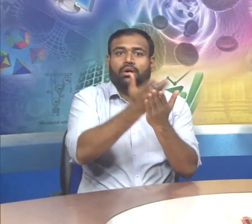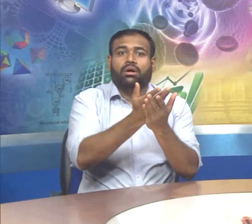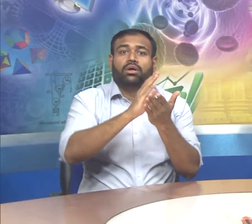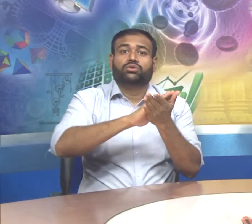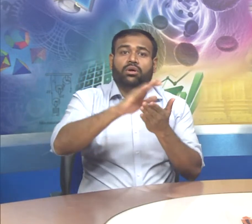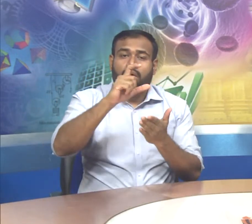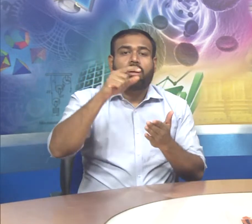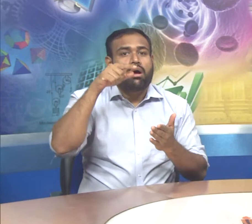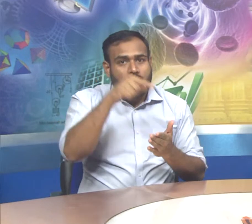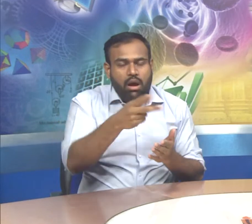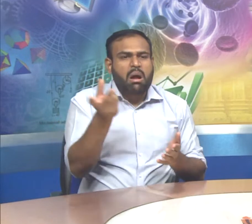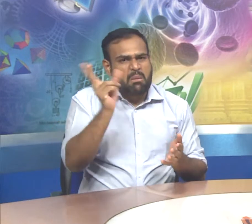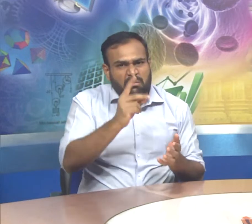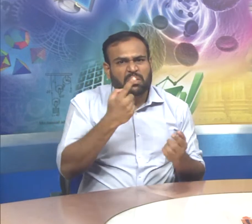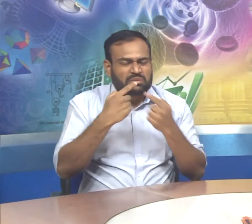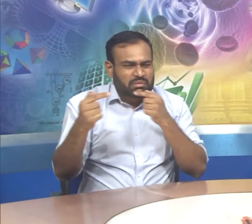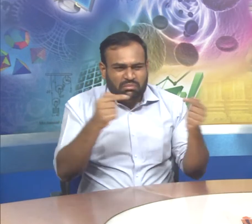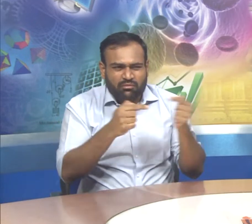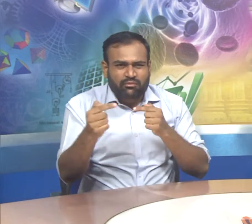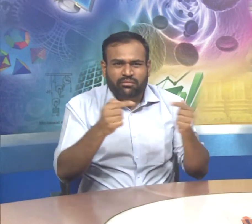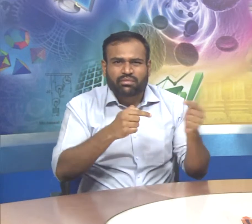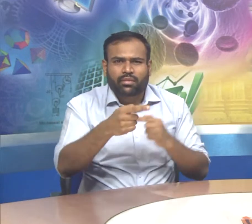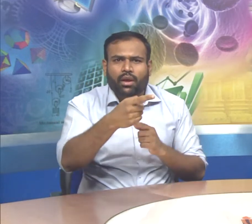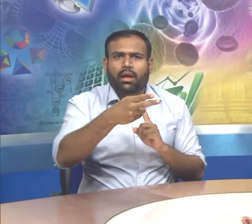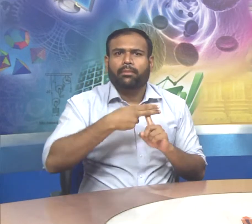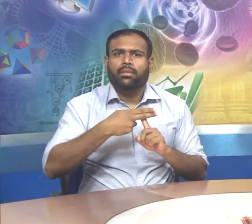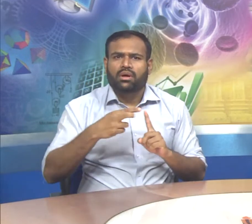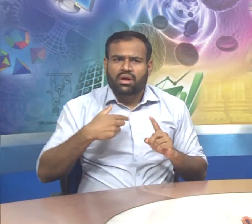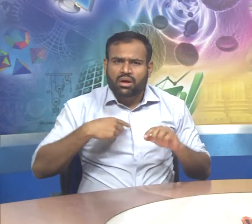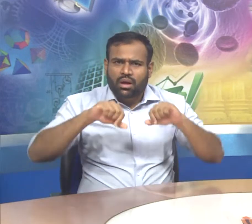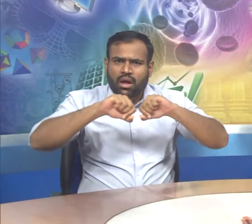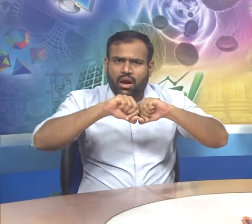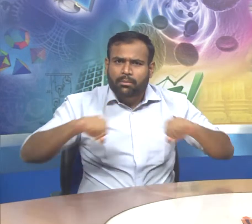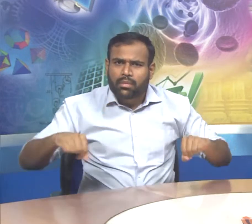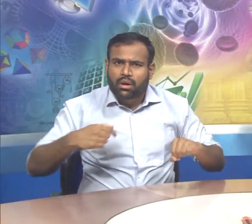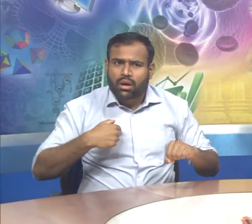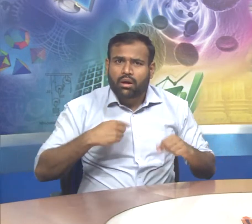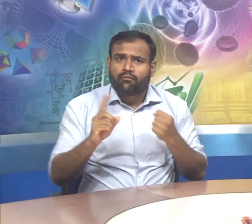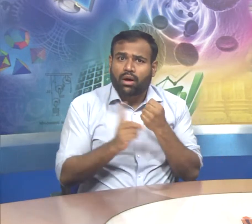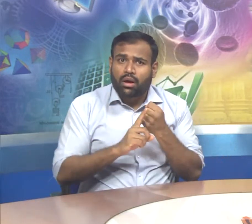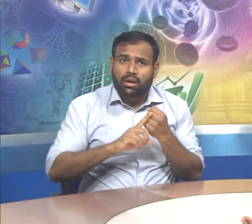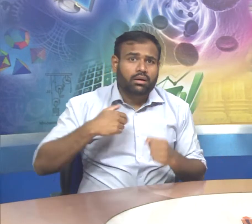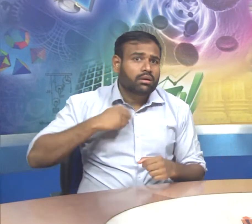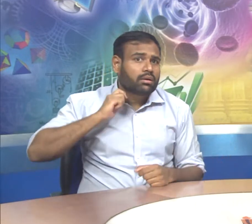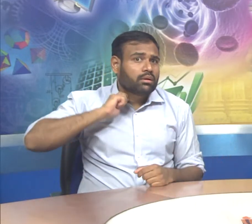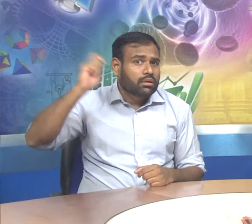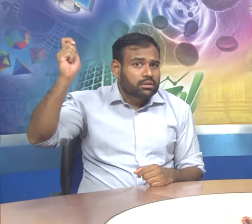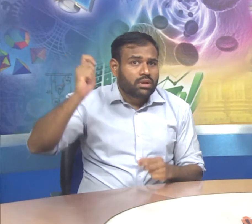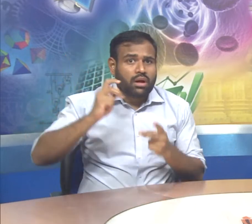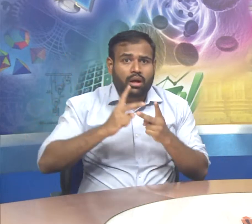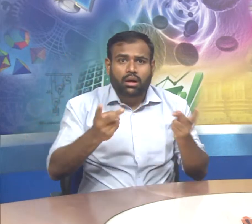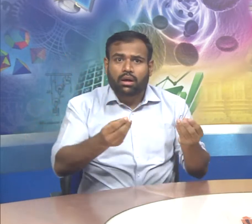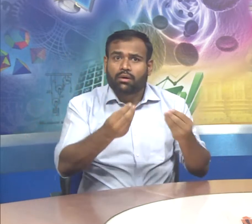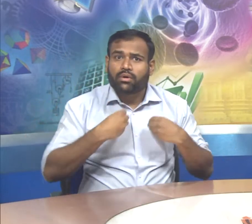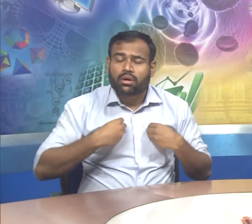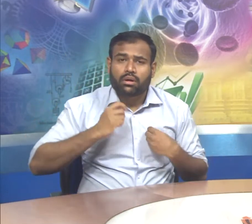of acquittal passed by a lawyer court and award